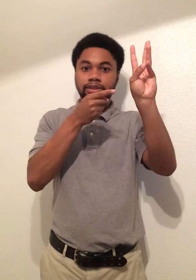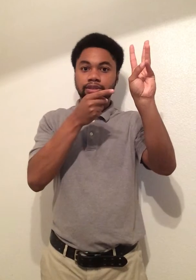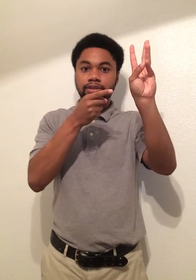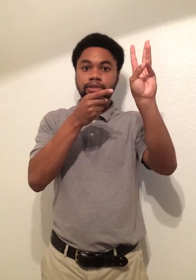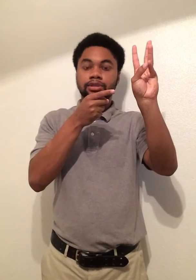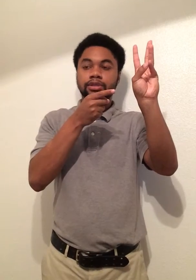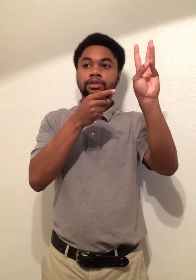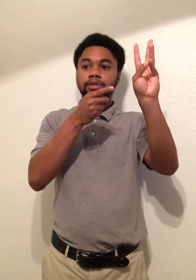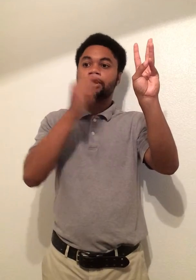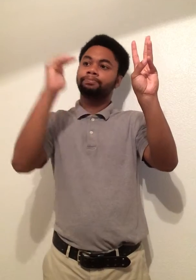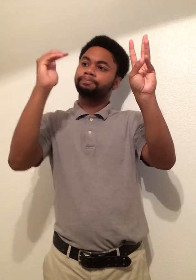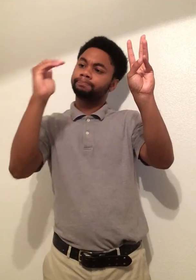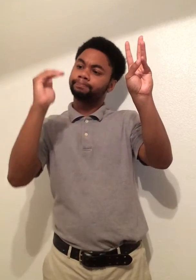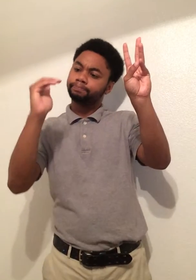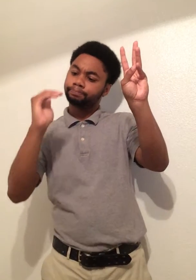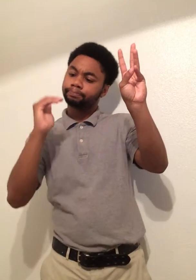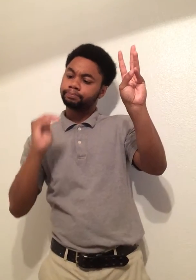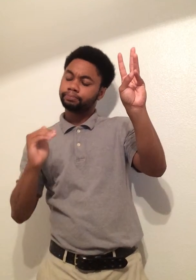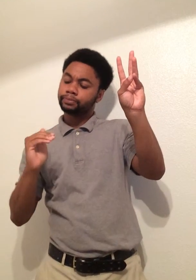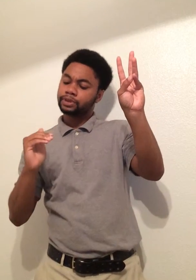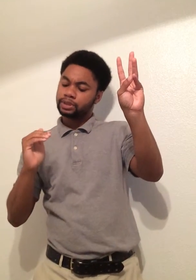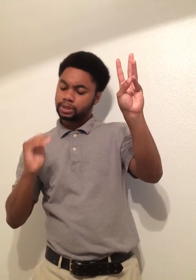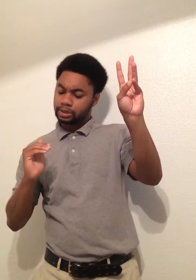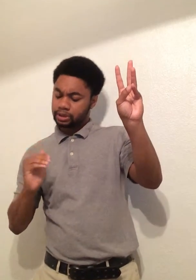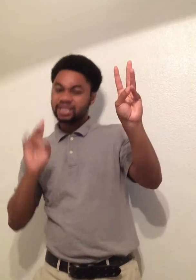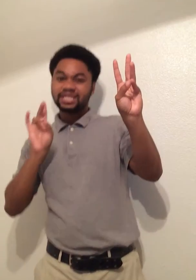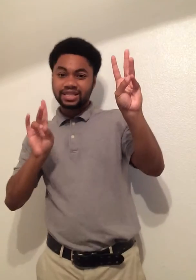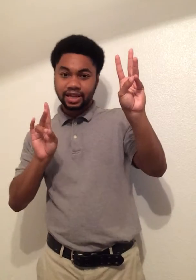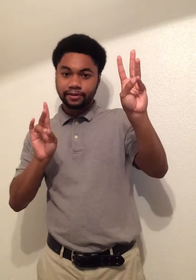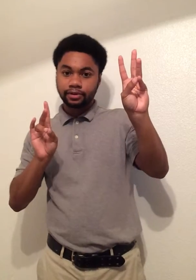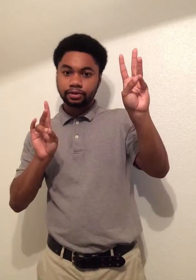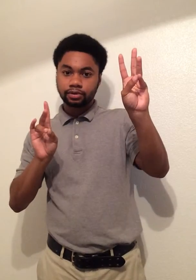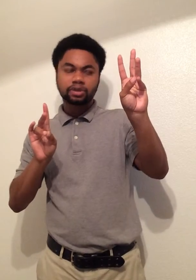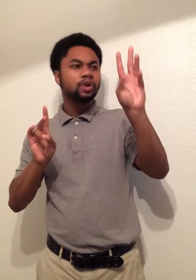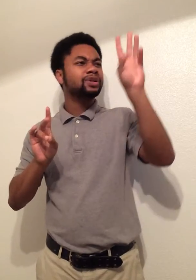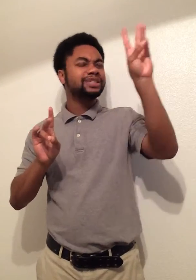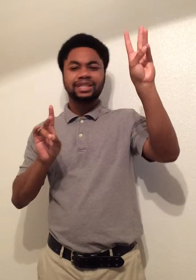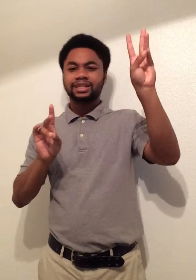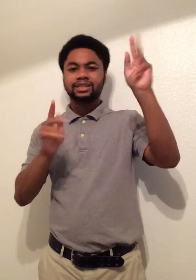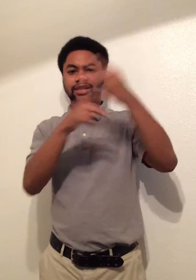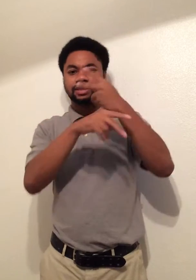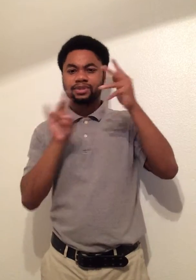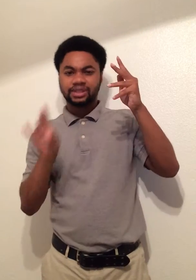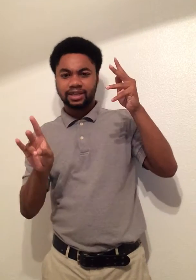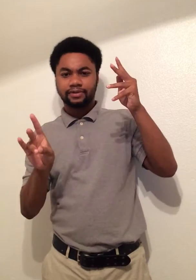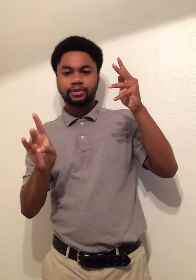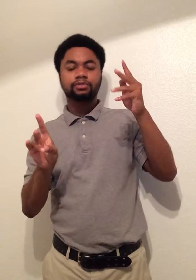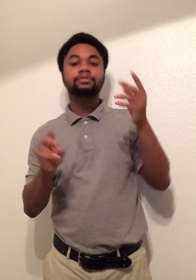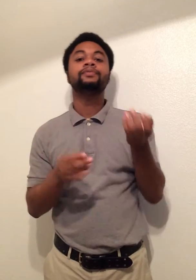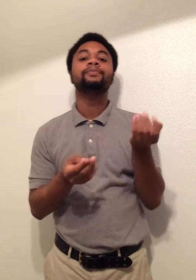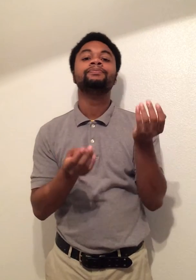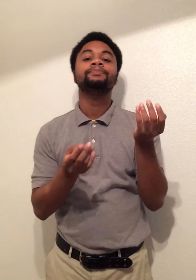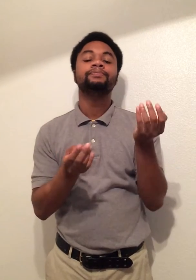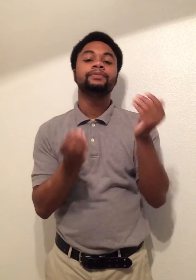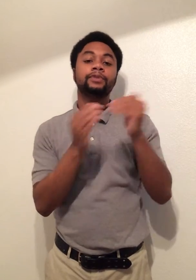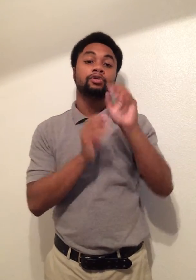layers. 1, 2, 3, 4, 5, 6, 7. What's 6 times 7? 42. 42. Up